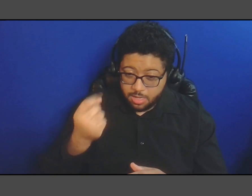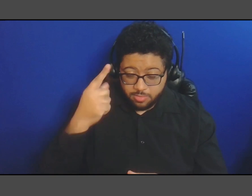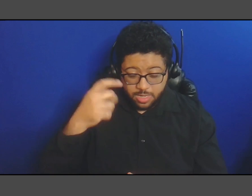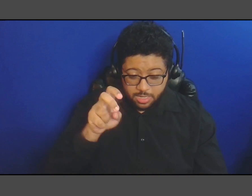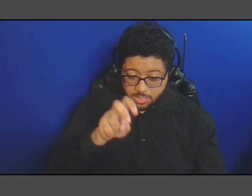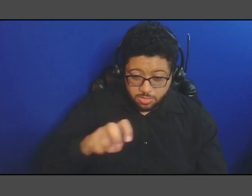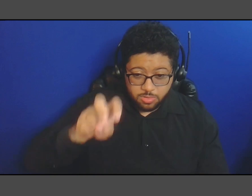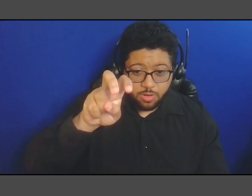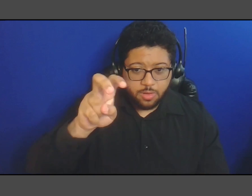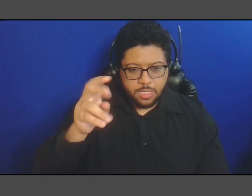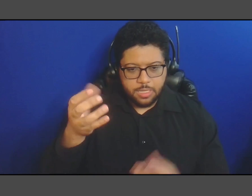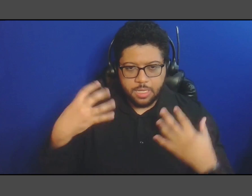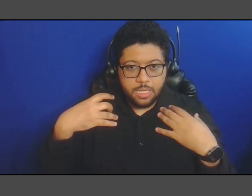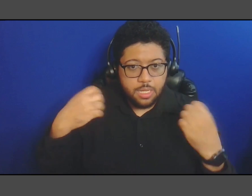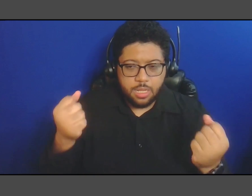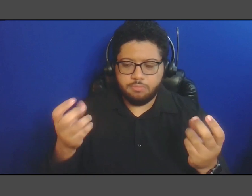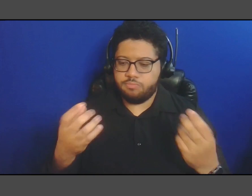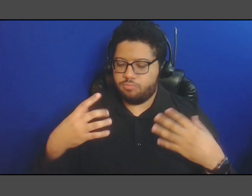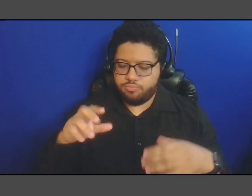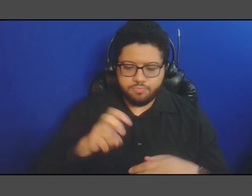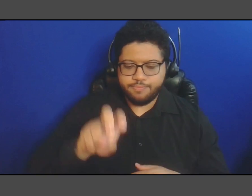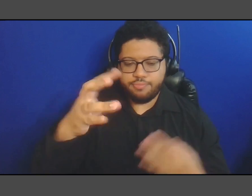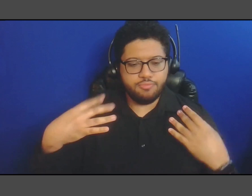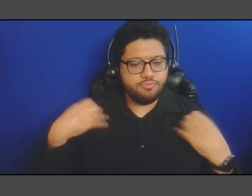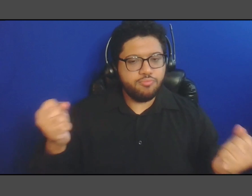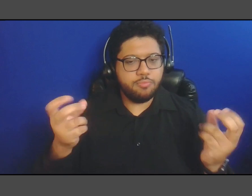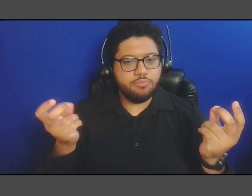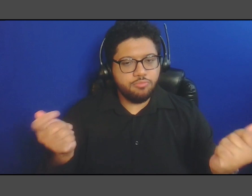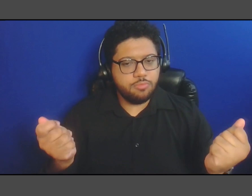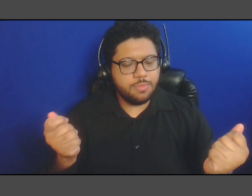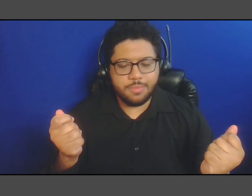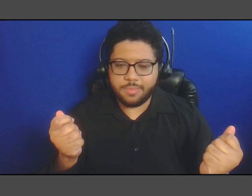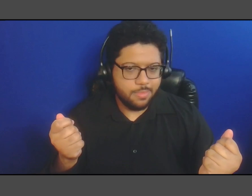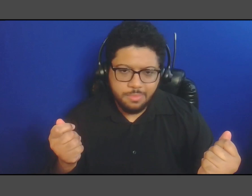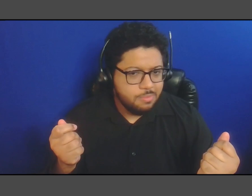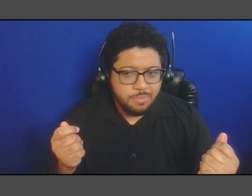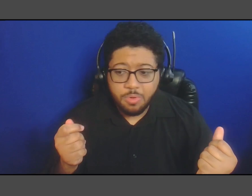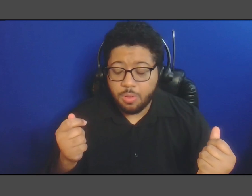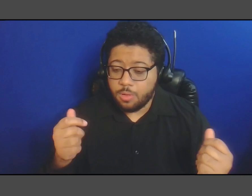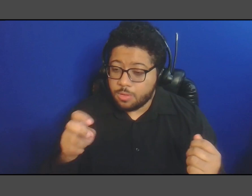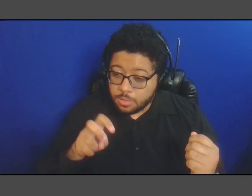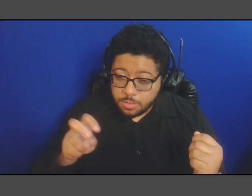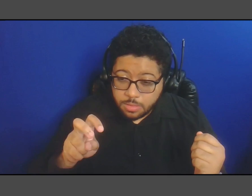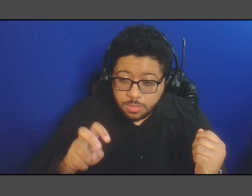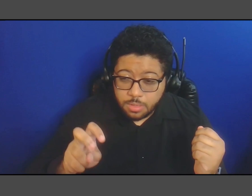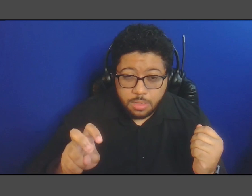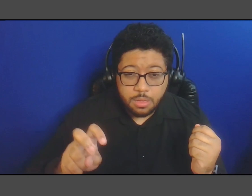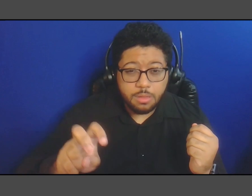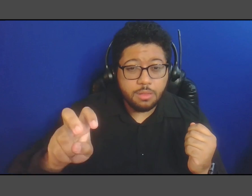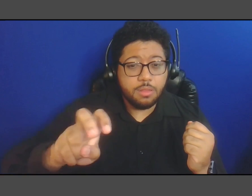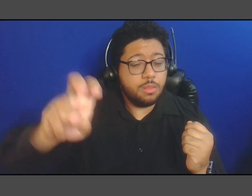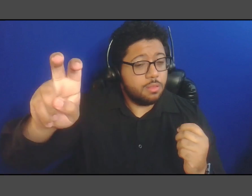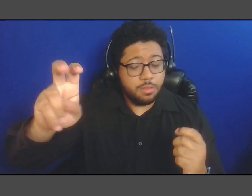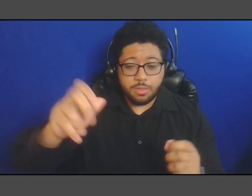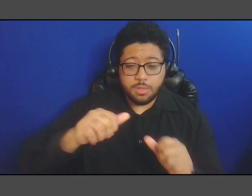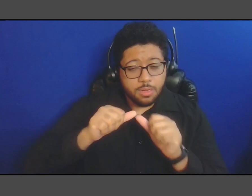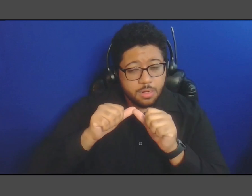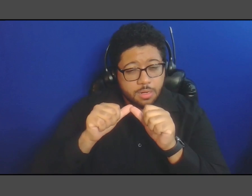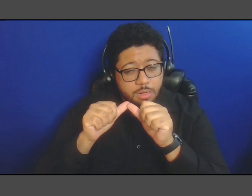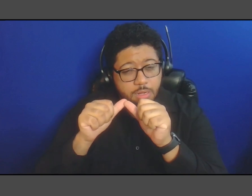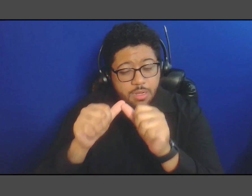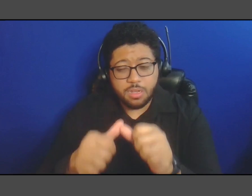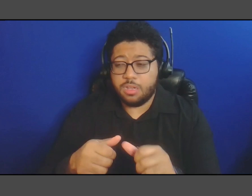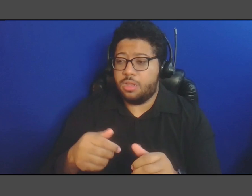right? Because there are so many others. I mean, we're talking about these Native stories. You mentioned Tulsa, Japanese